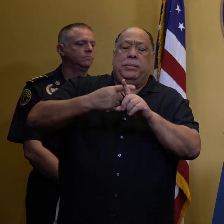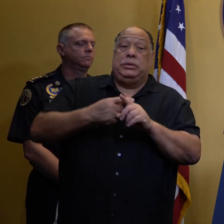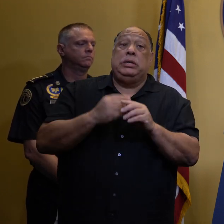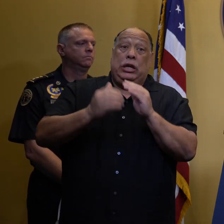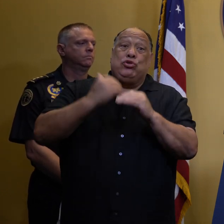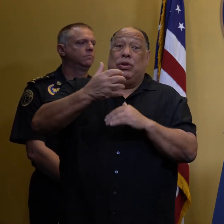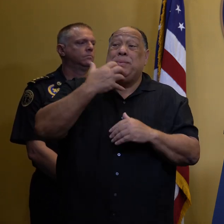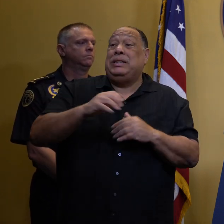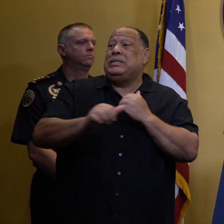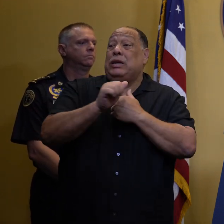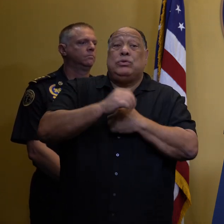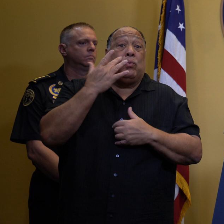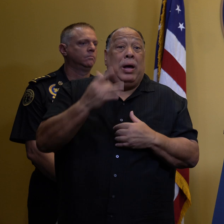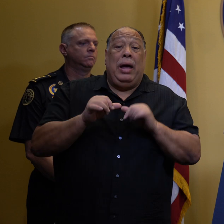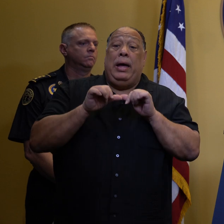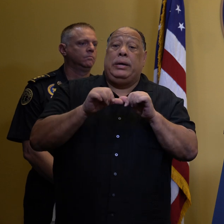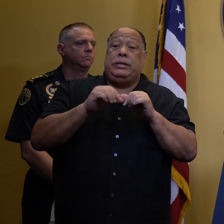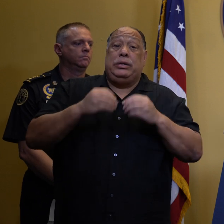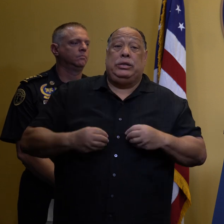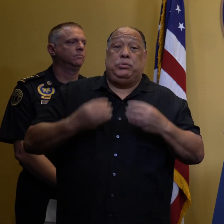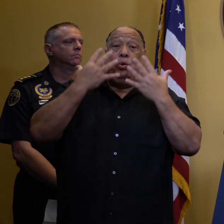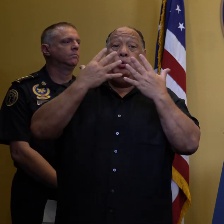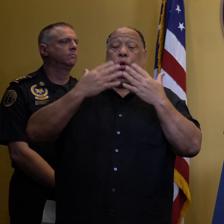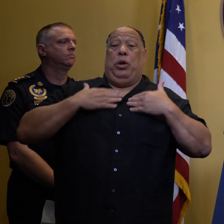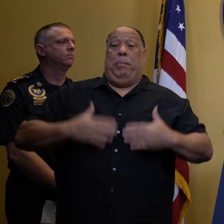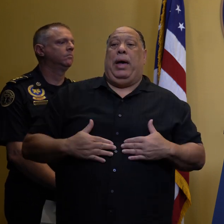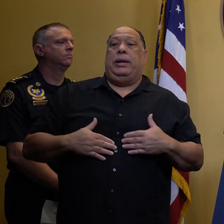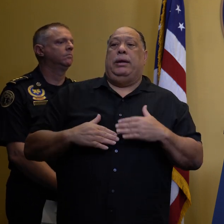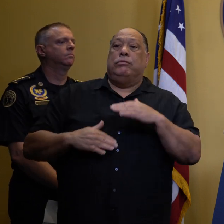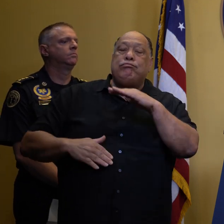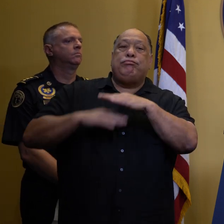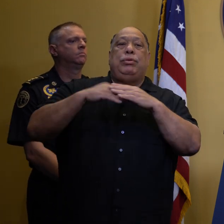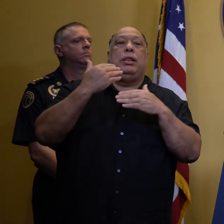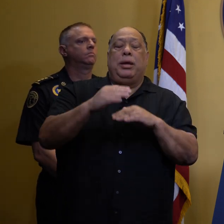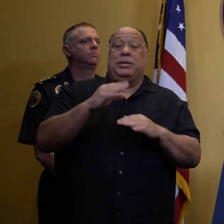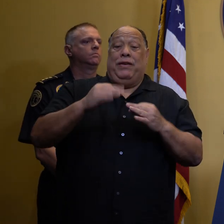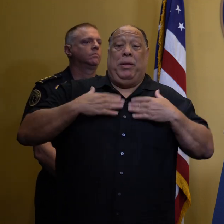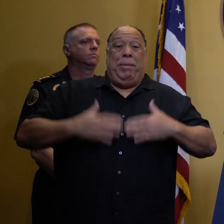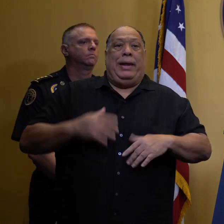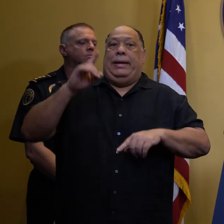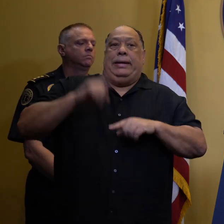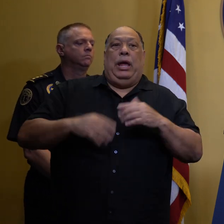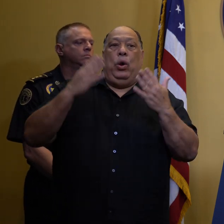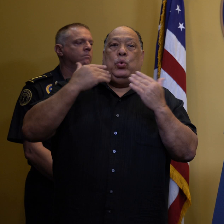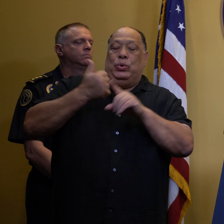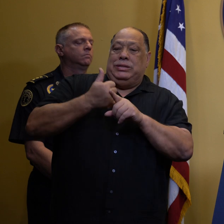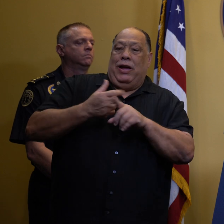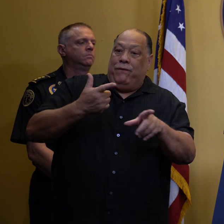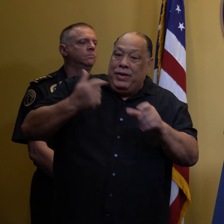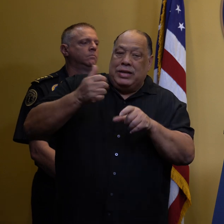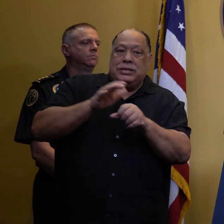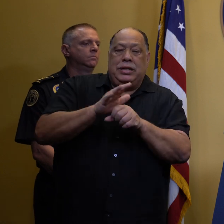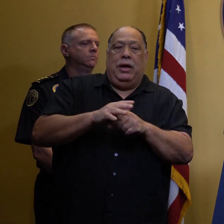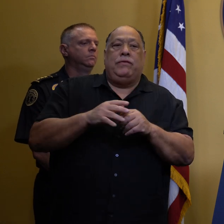is dangerous because continued exposure can push your body beyond its limits. If your body can't cool itself off fast enough,